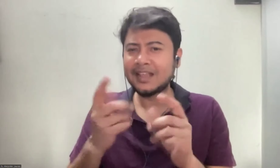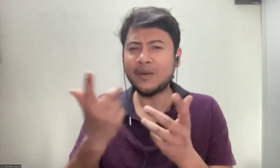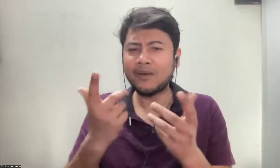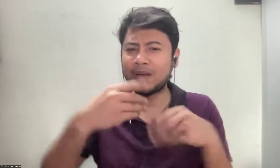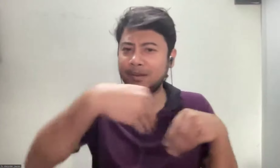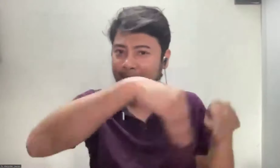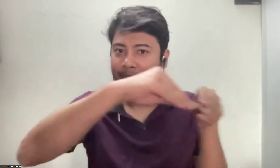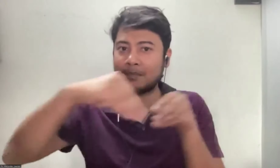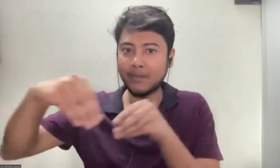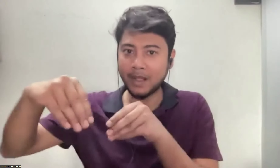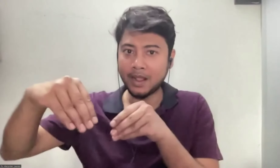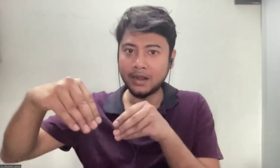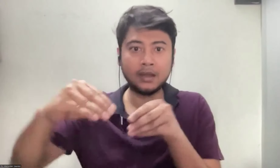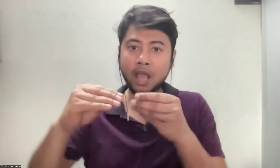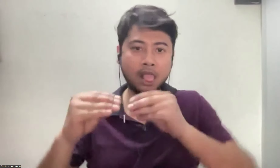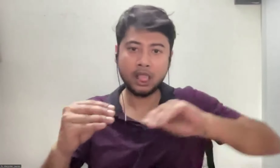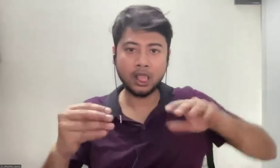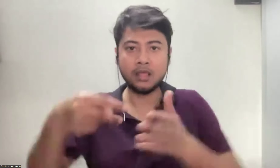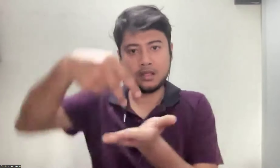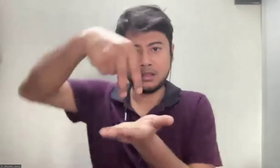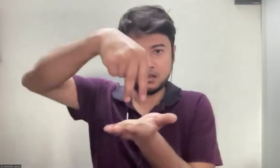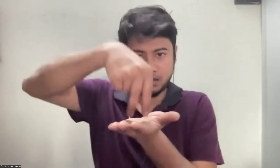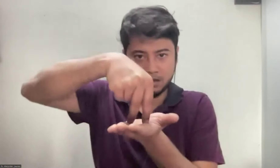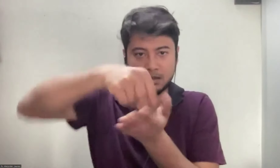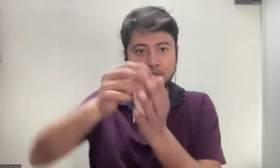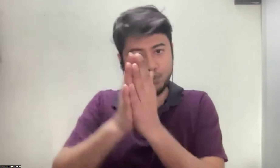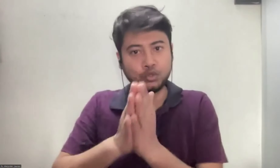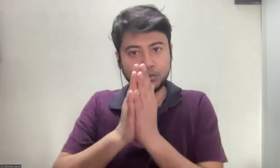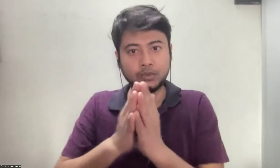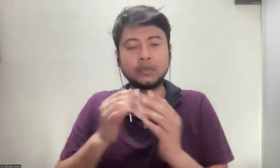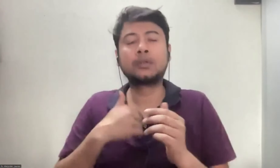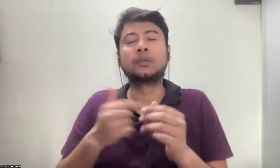All the piety is energy, is all positive energy goes down at the ground.